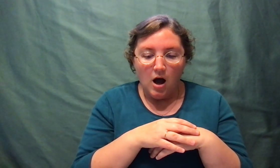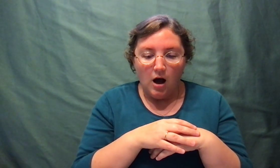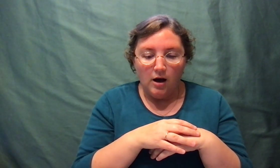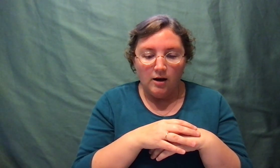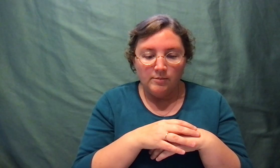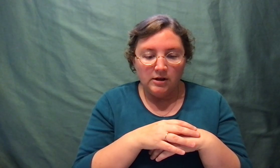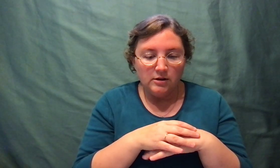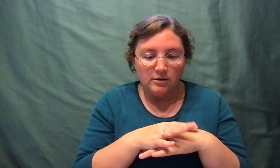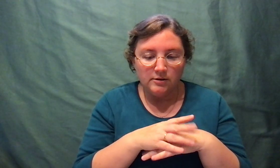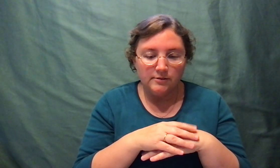And